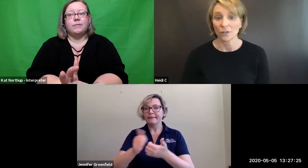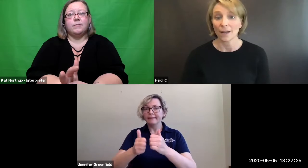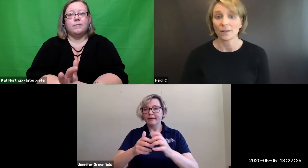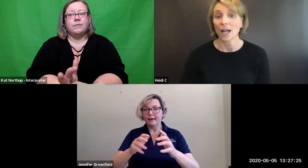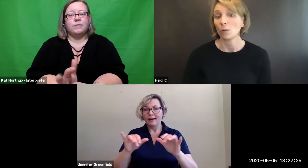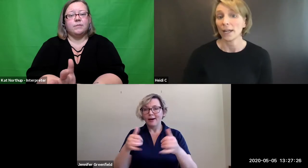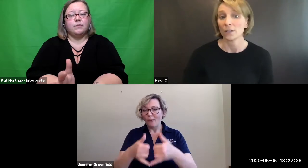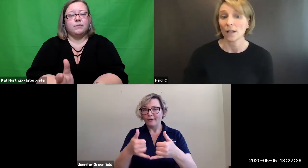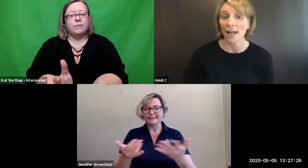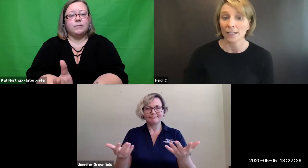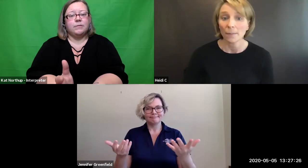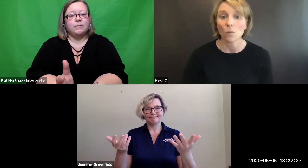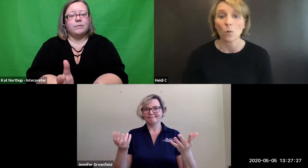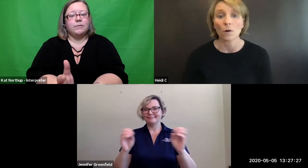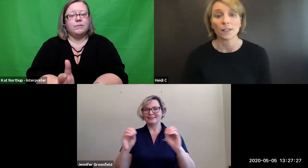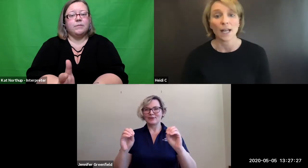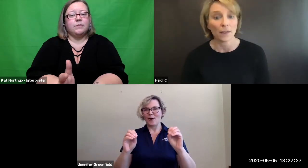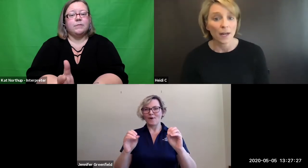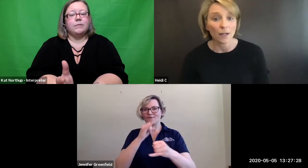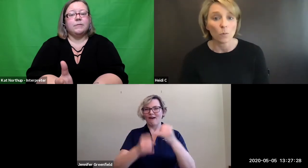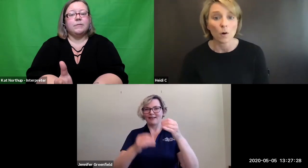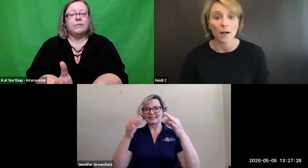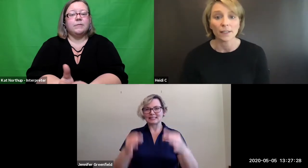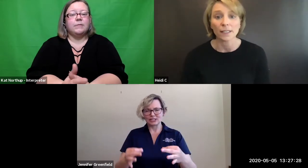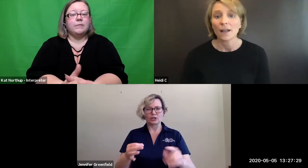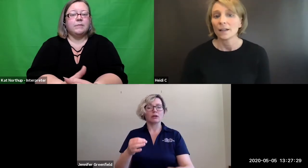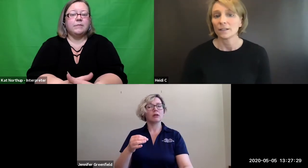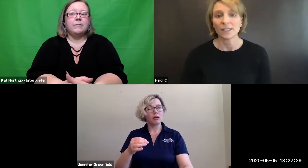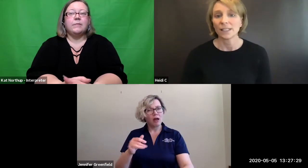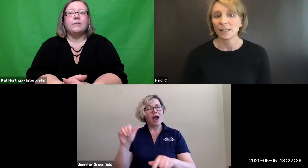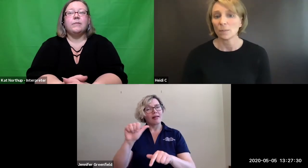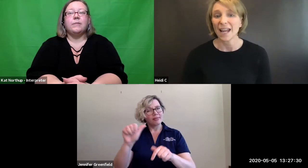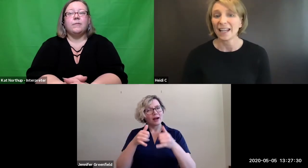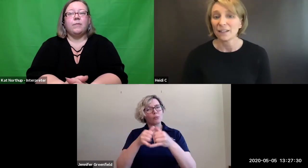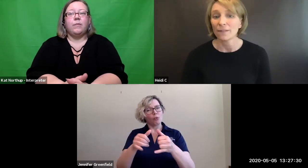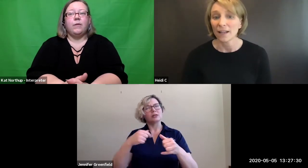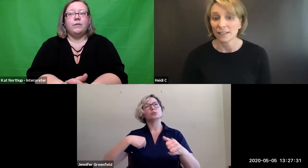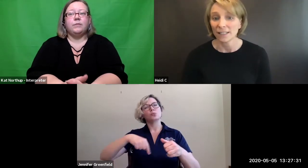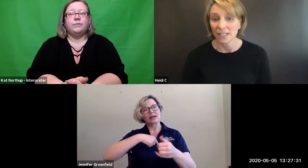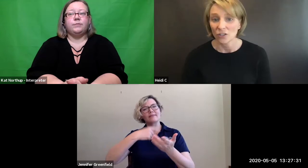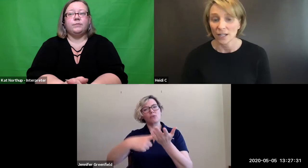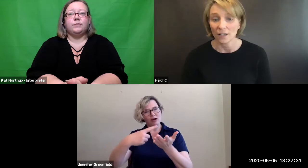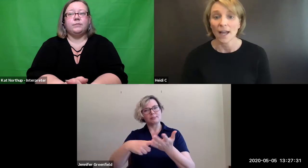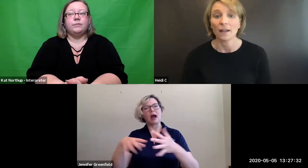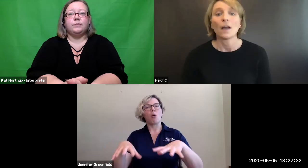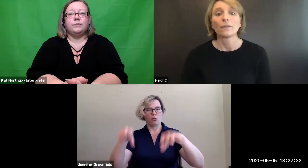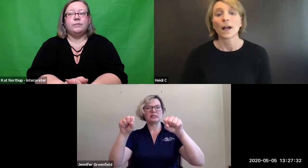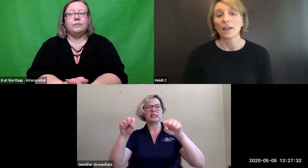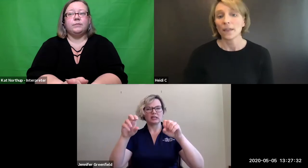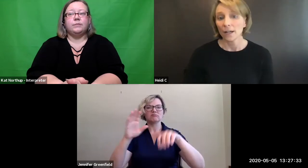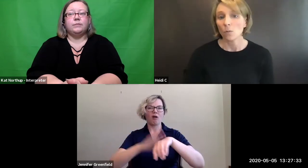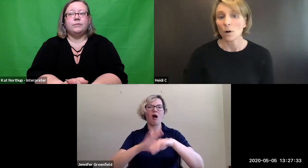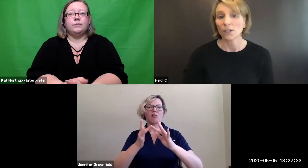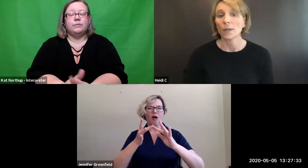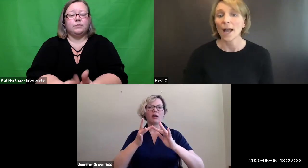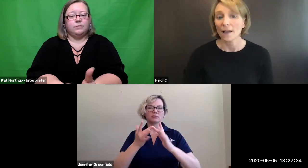question around how we'll handle academic awards, athletic awards. There doesn't seem to be any final decision here yet. For